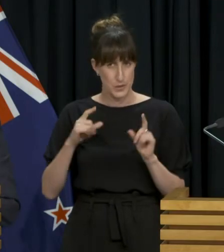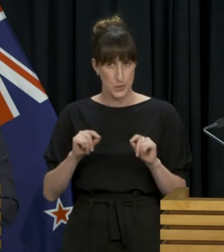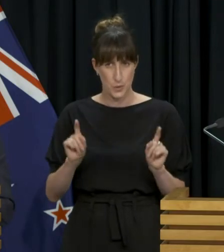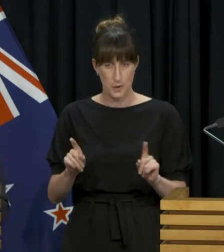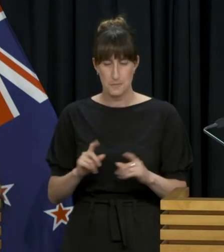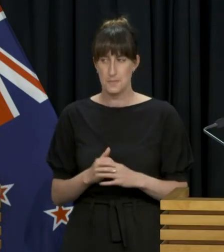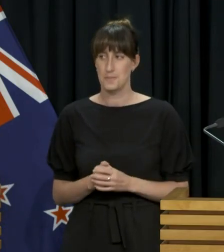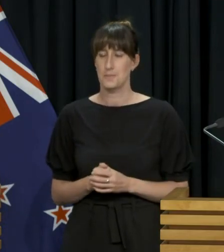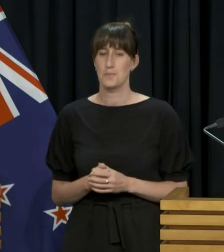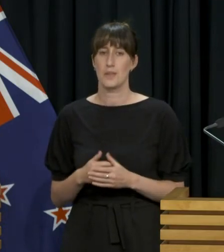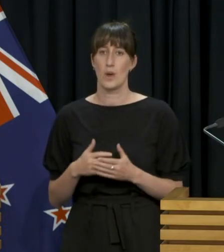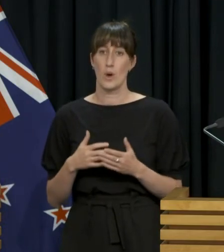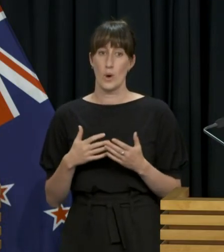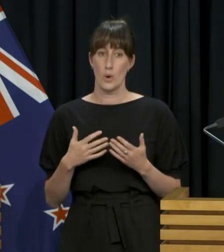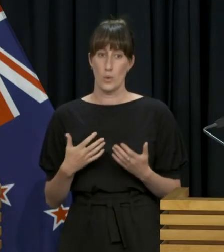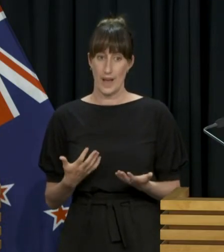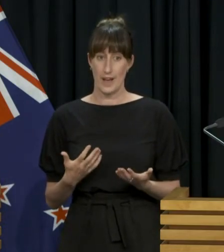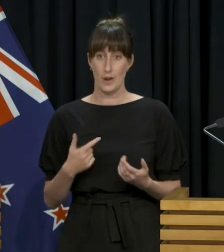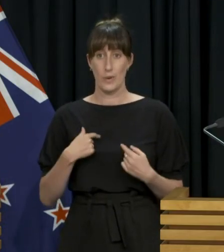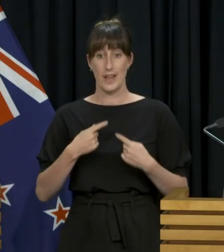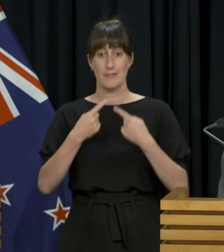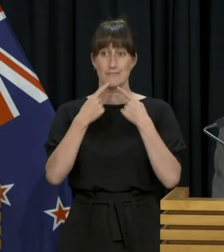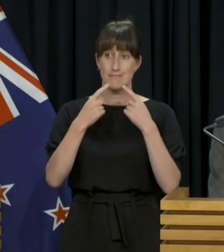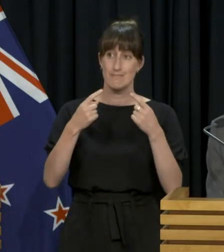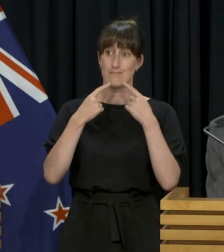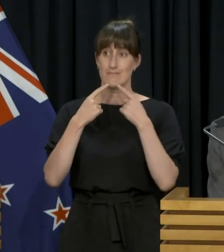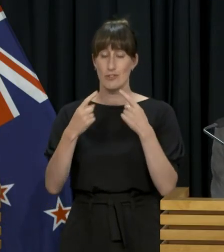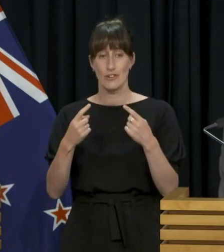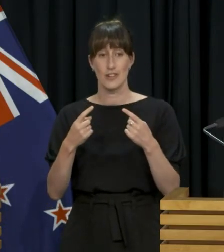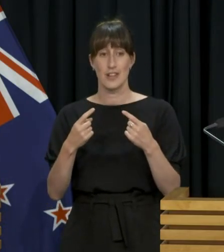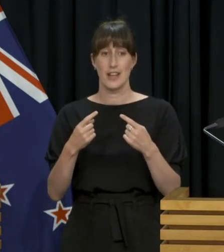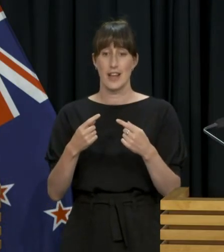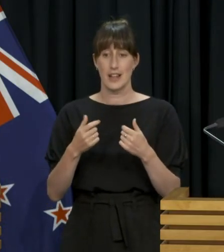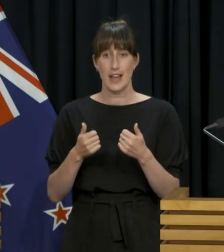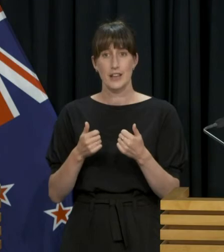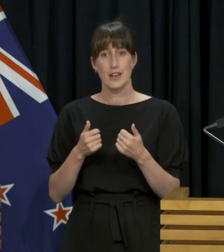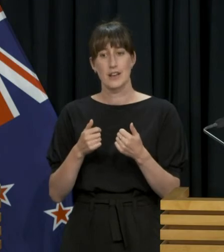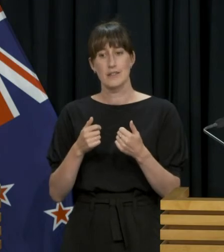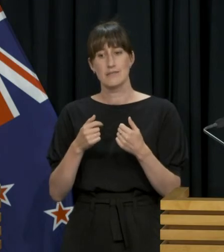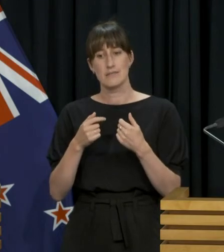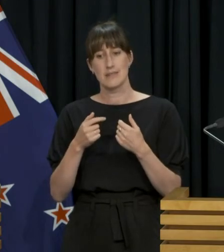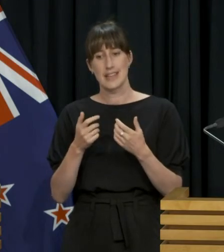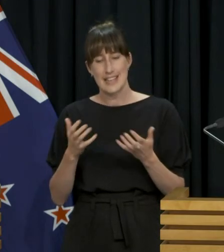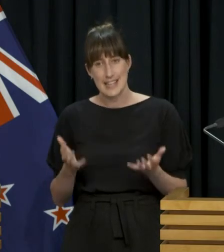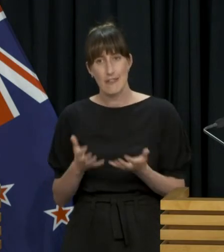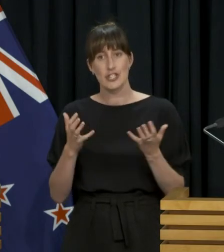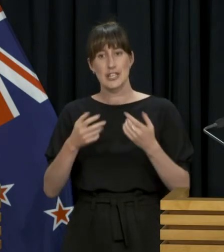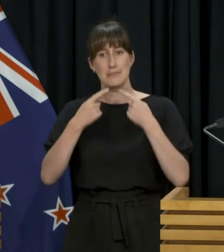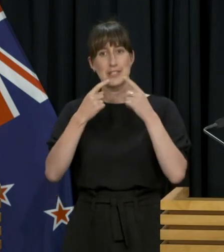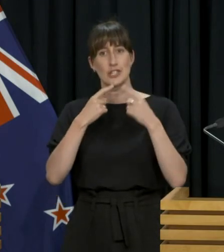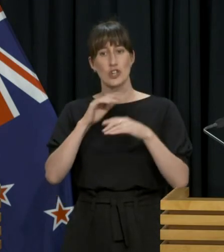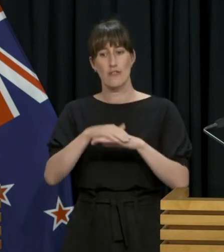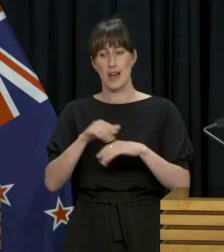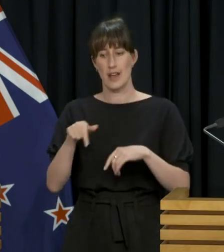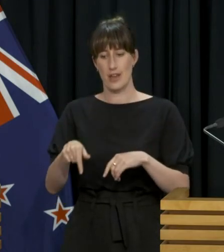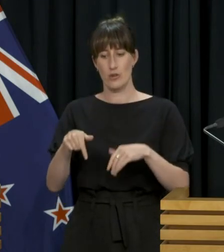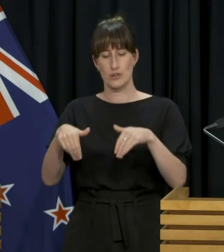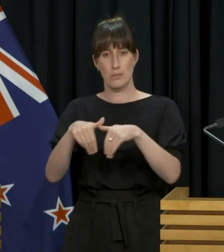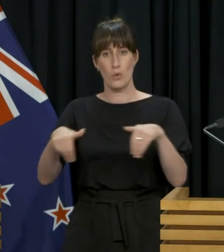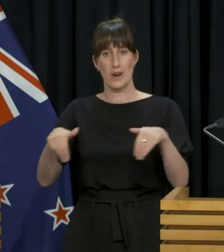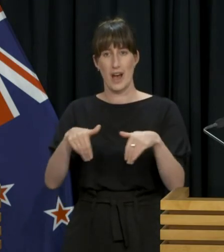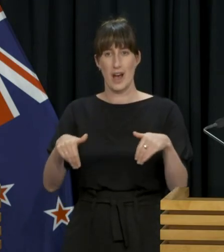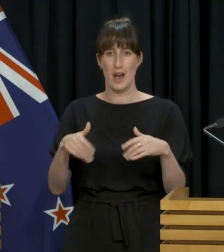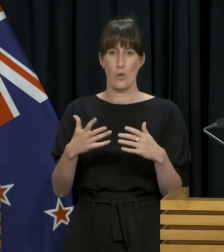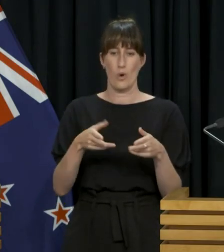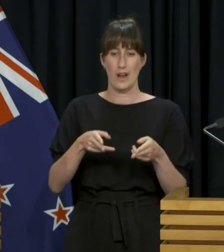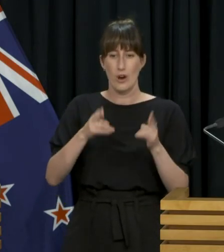is constant reinforcement of positive messages around our frontline border workers. I have been really concerned, and you heard both